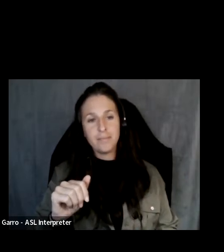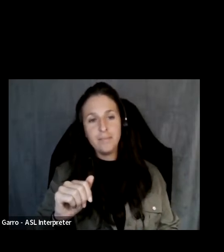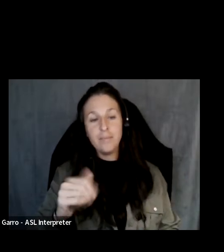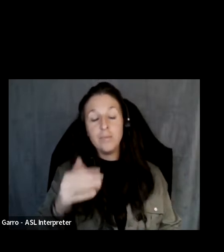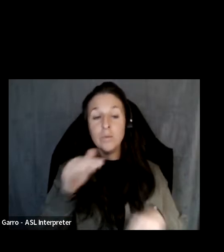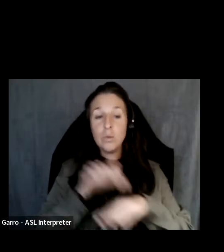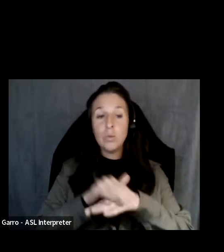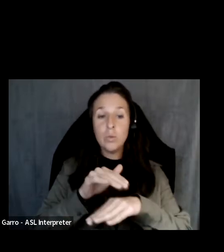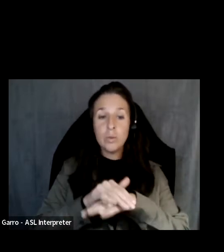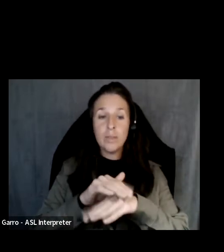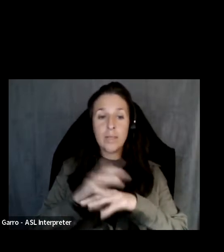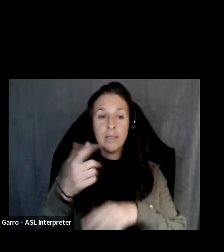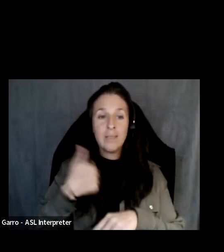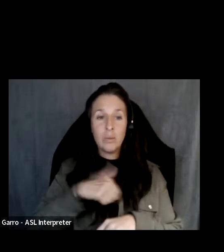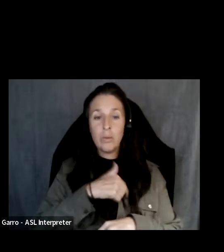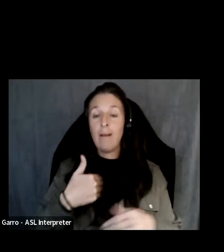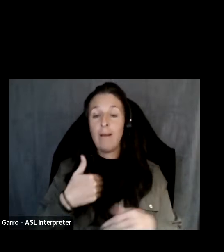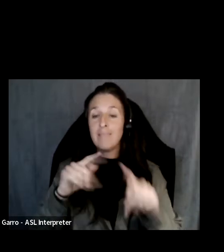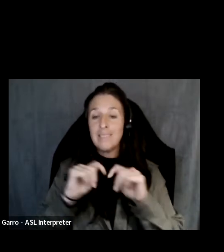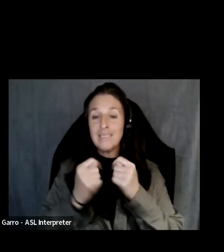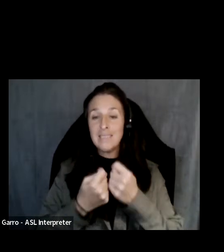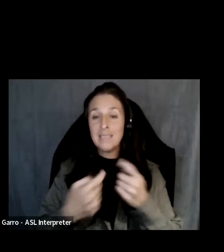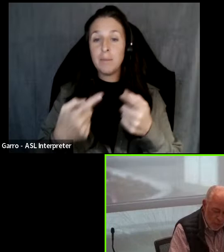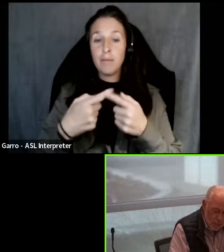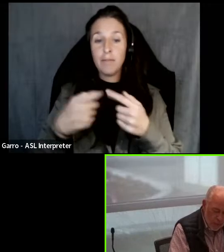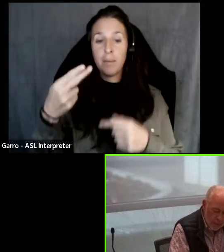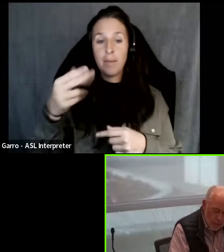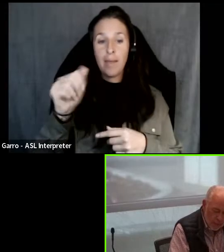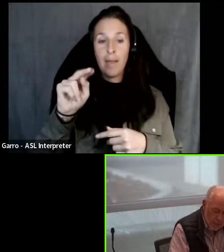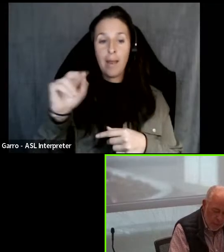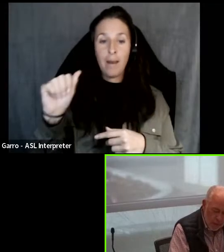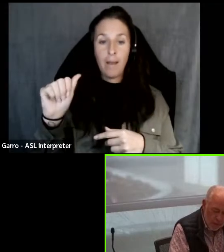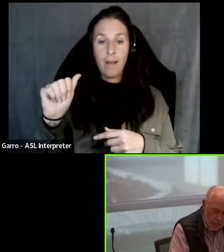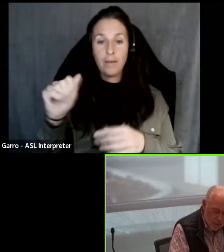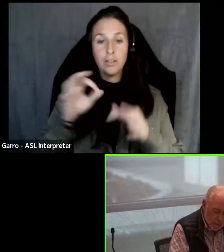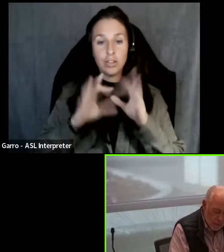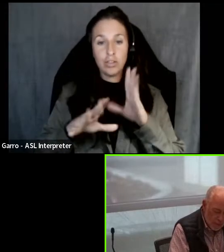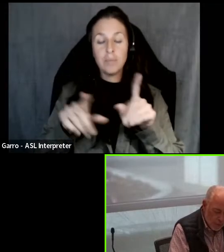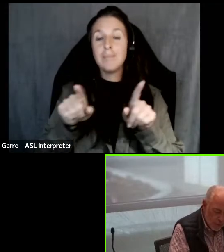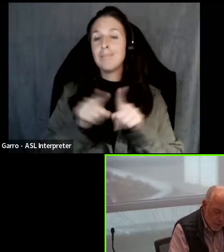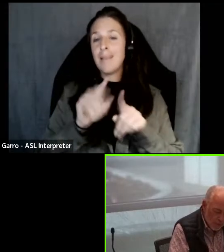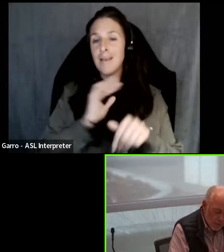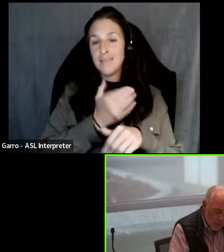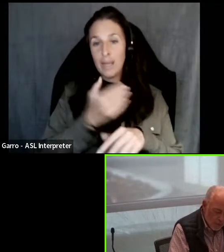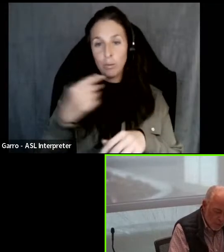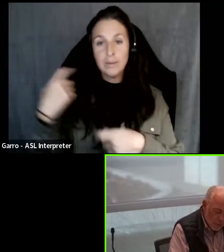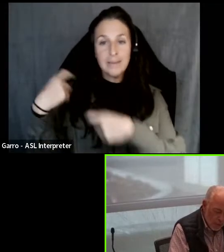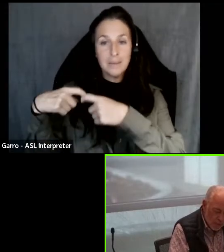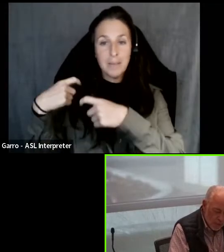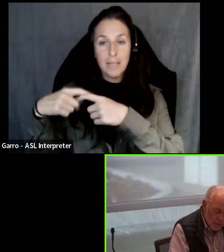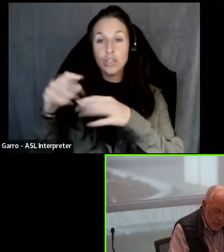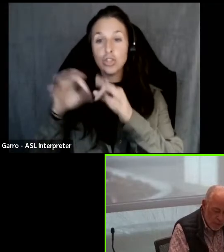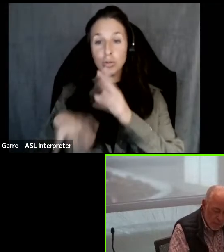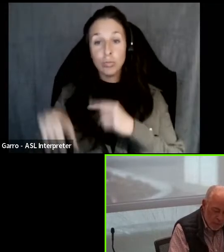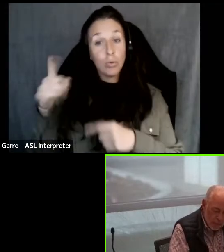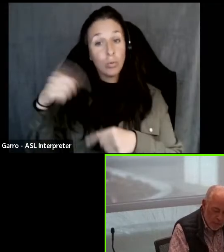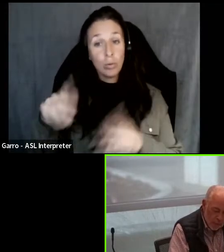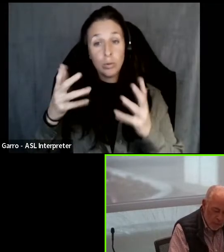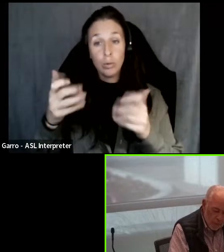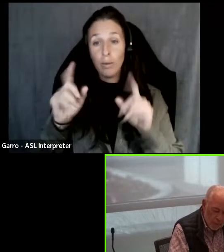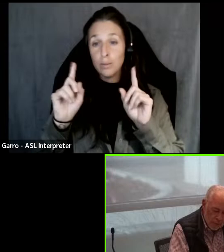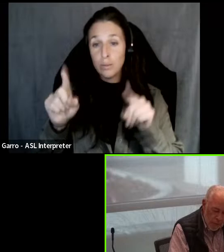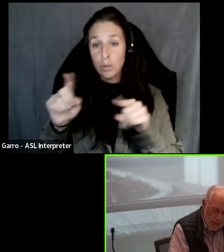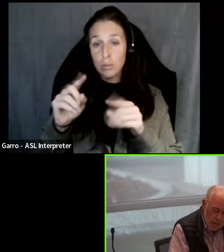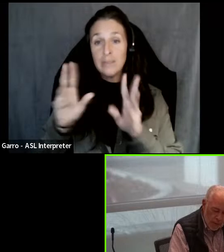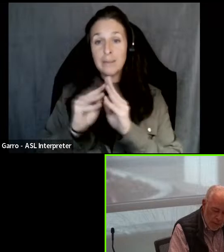Tonight we have a team from Hannah interpreting as our Spanish interpreters. For those who would like to attend the